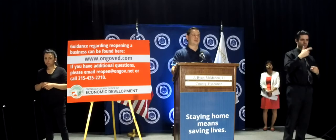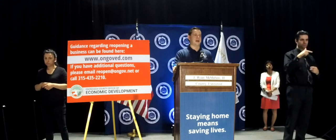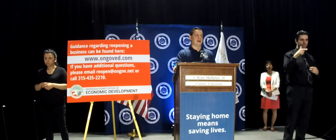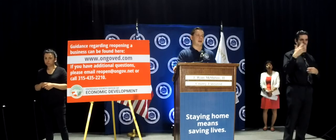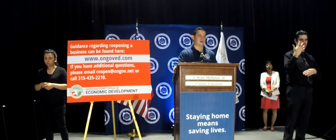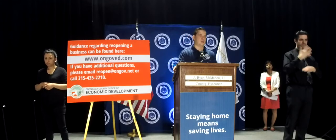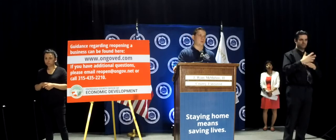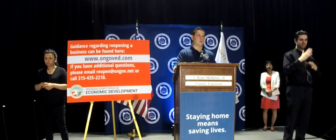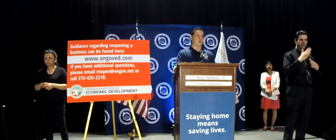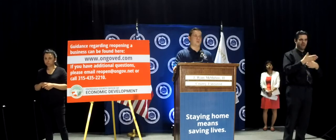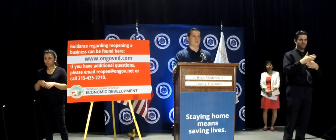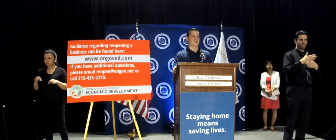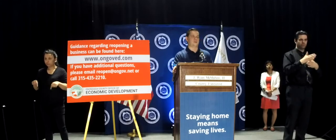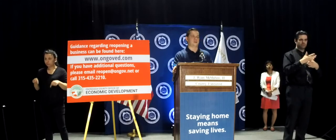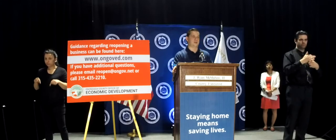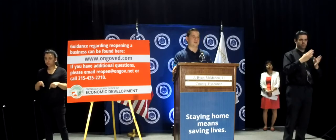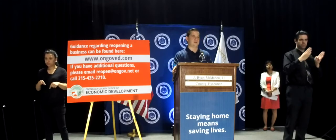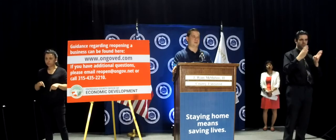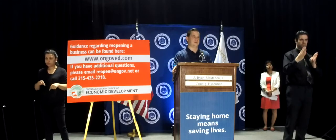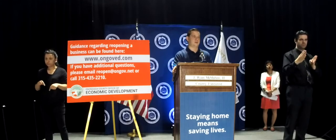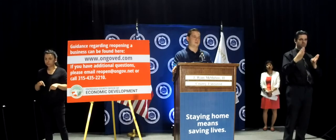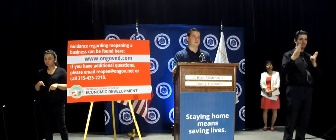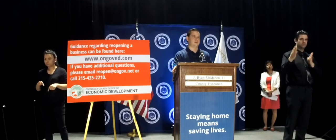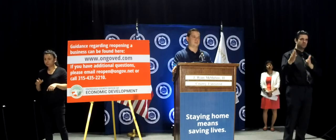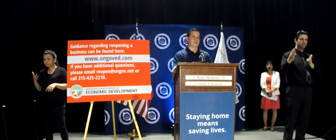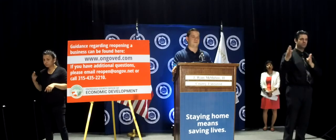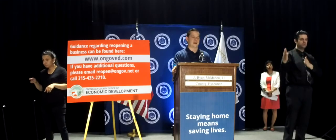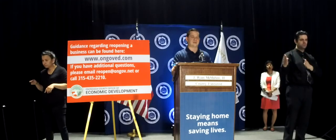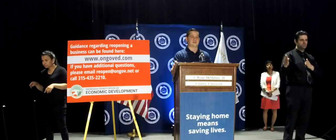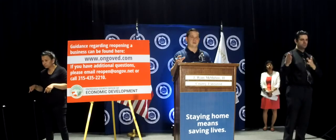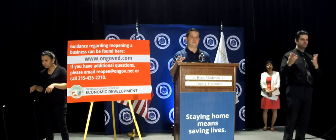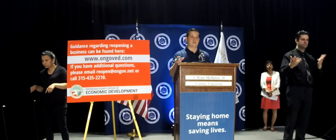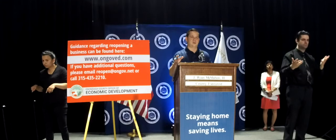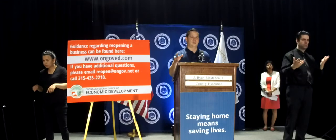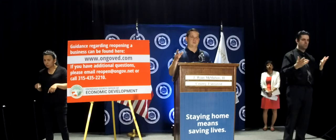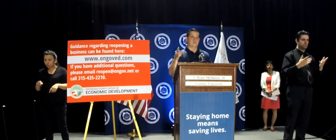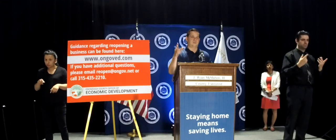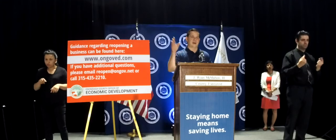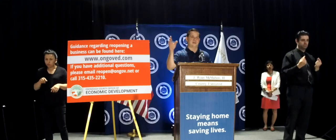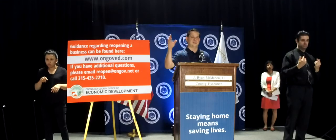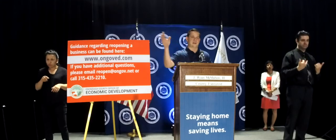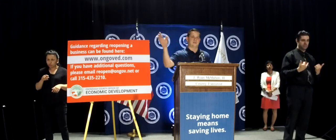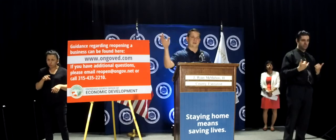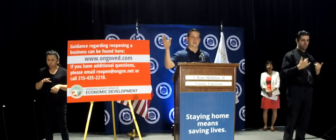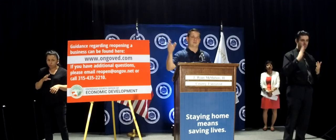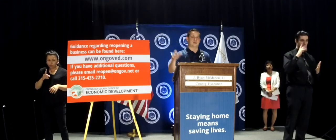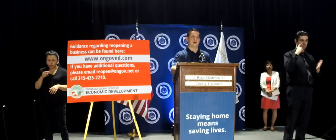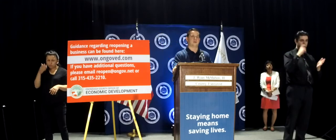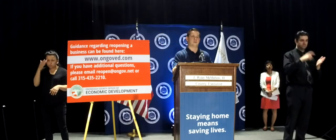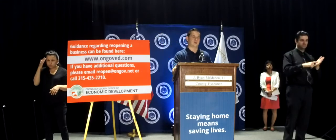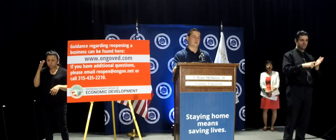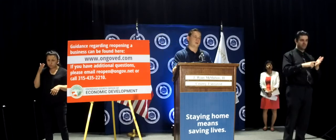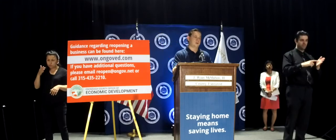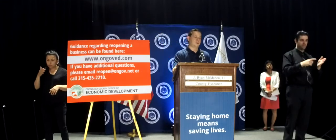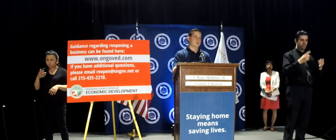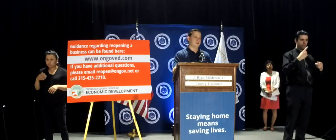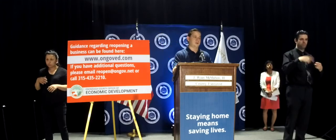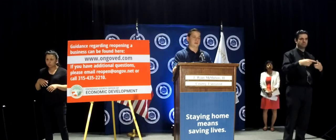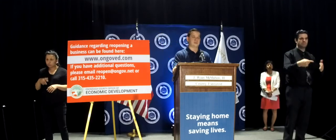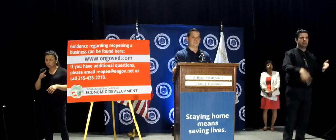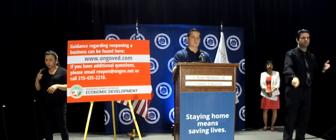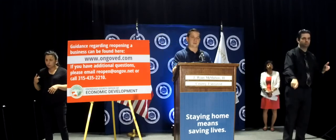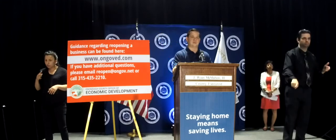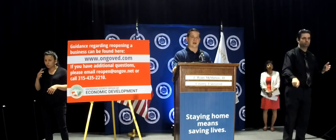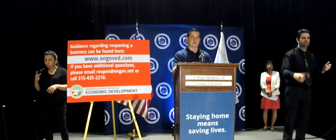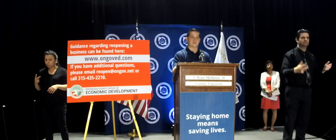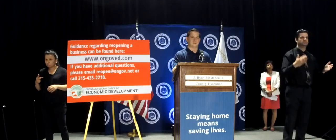today, we won't really see the effects of 5 to 7 days from now. So,